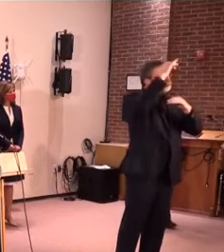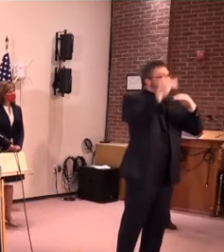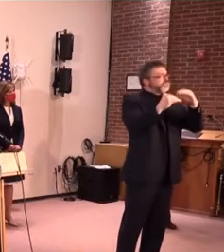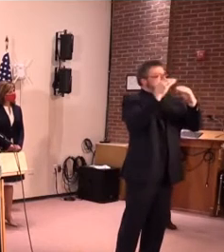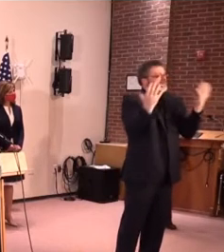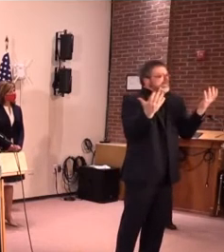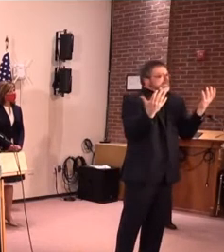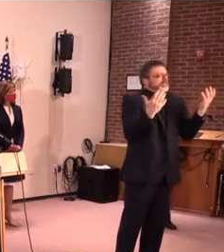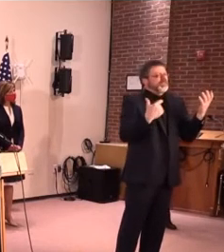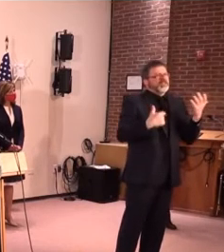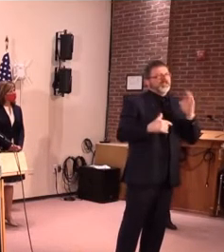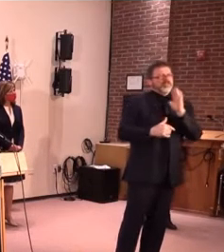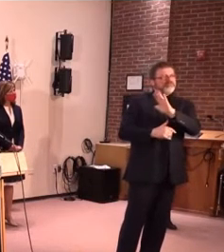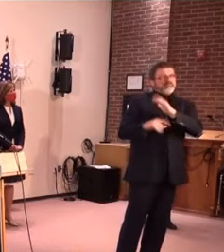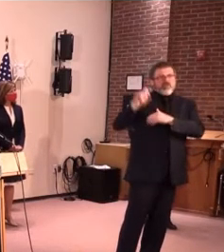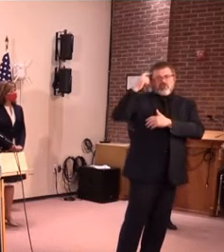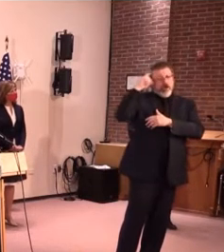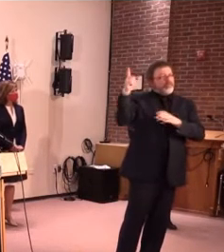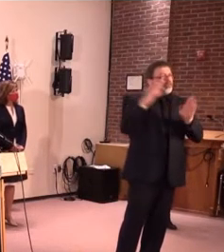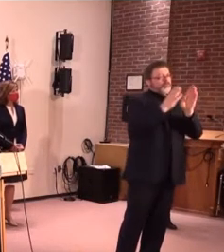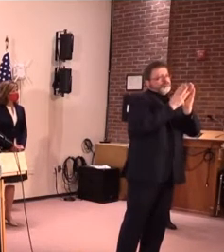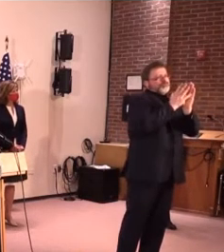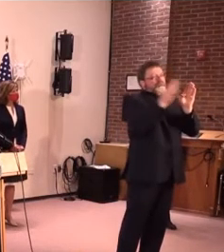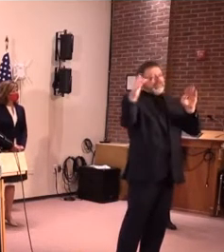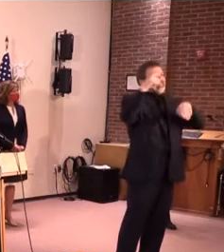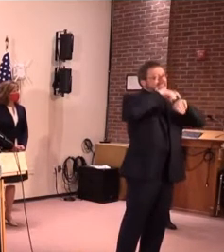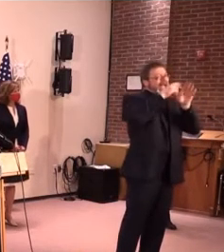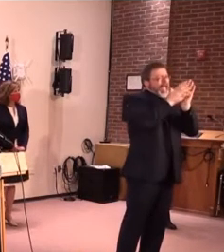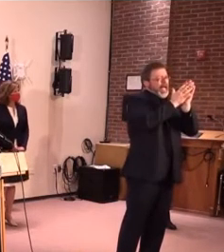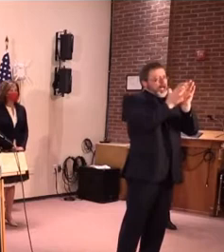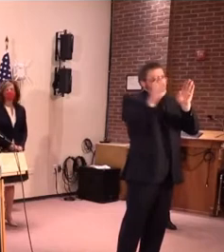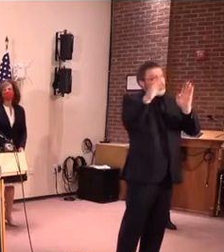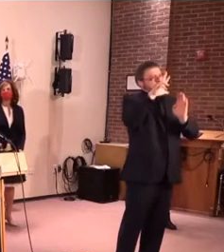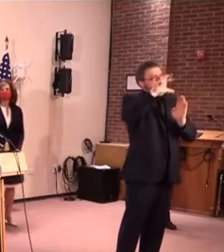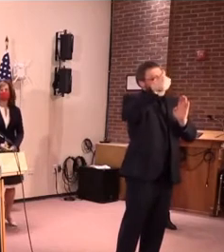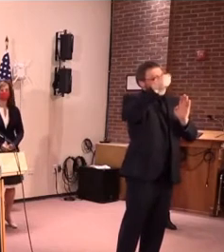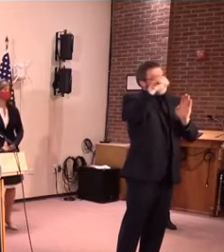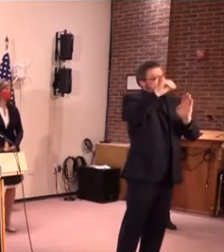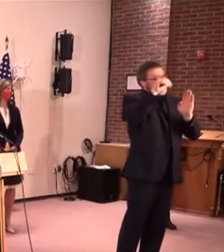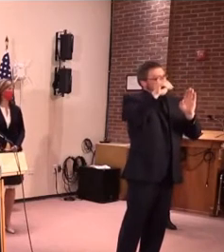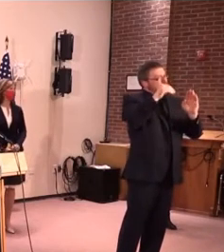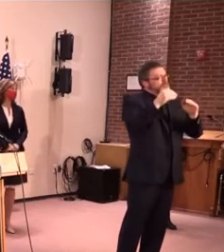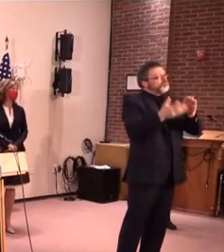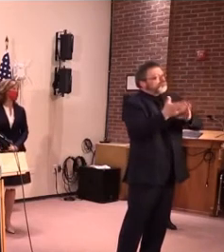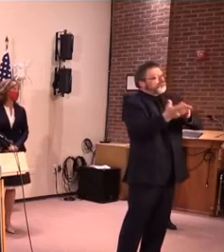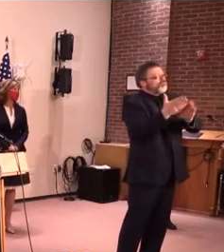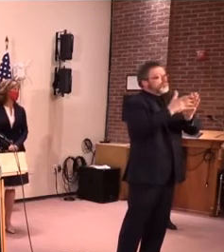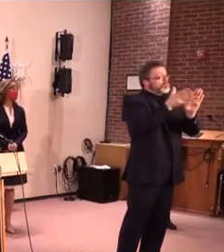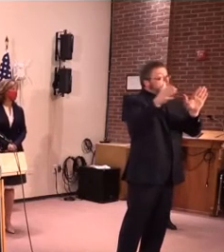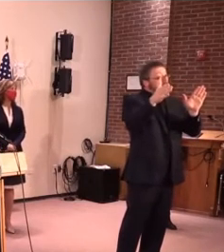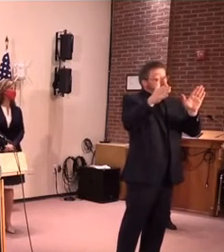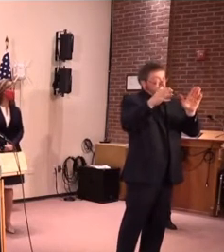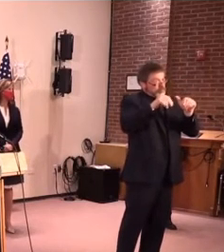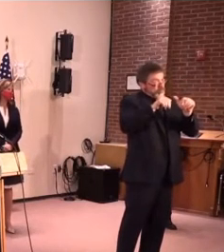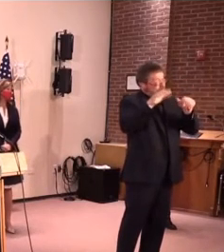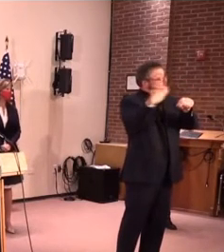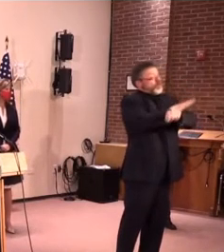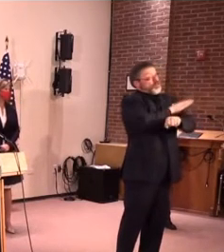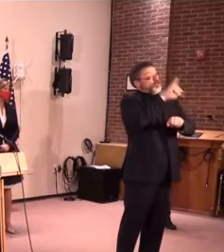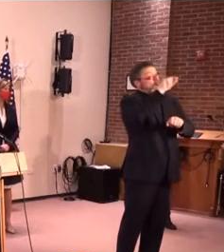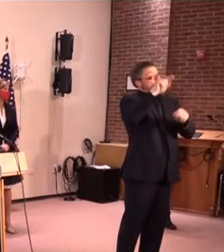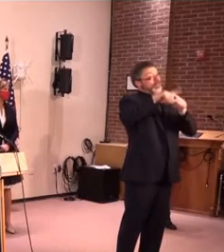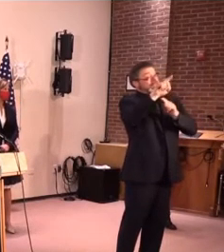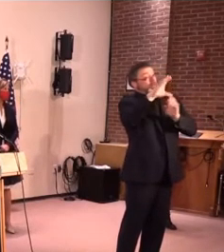future this money will be helpful? Is this just to get through the year? There was a remark about, you know, it could be a long time before we